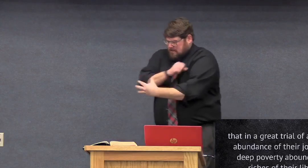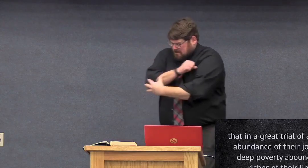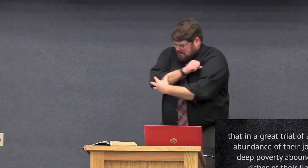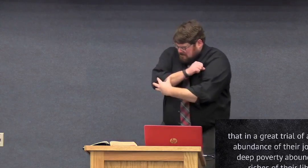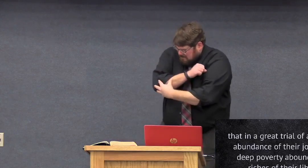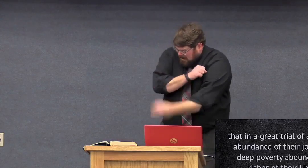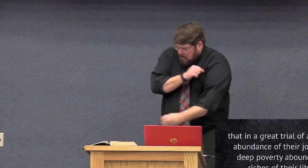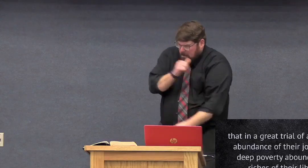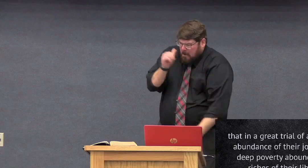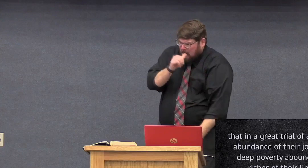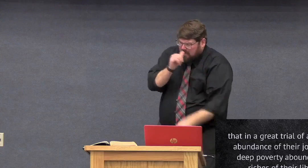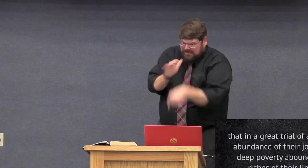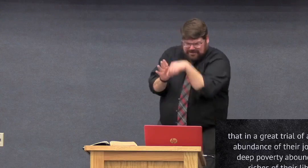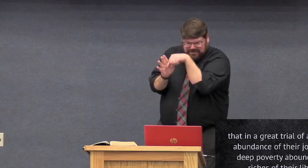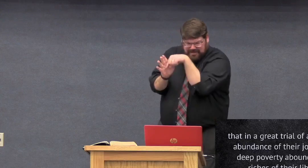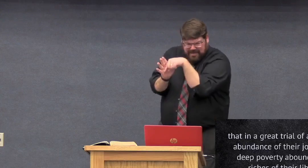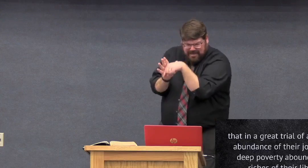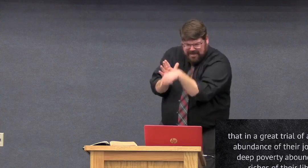deep poverty abounded.